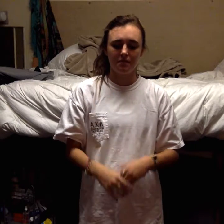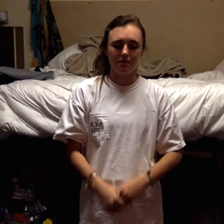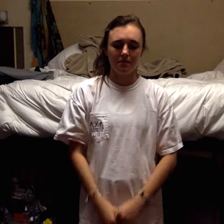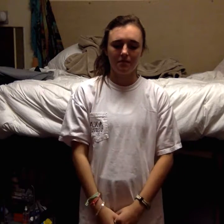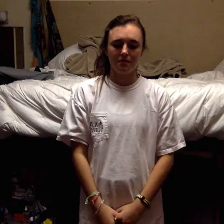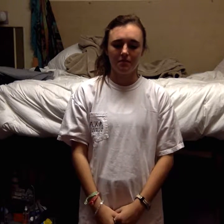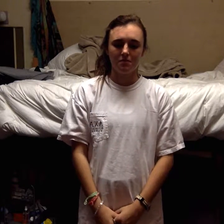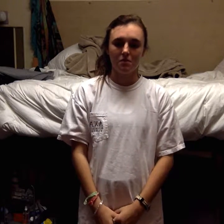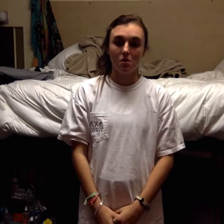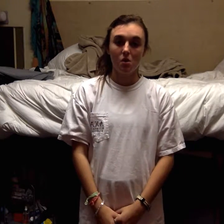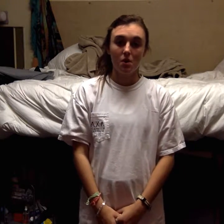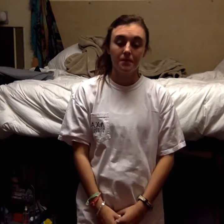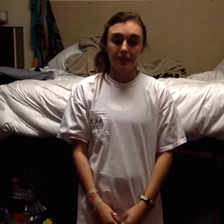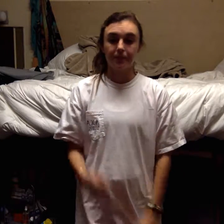and the side green.